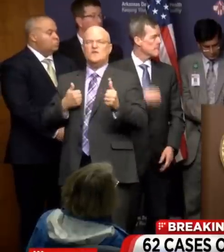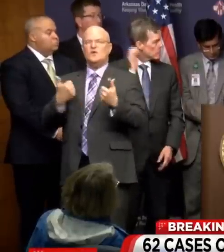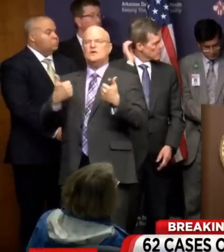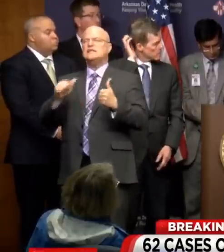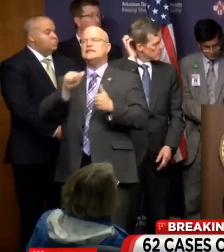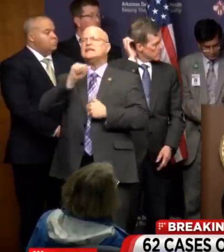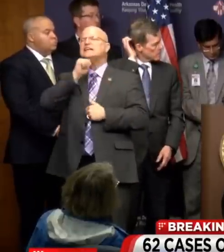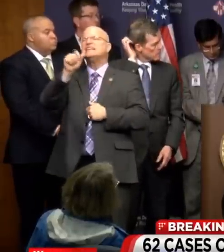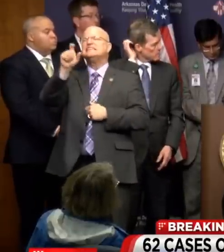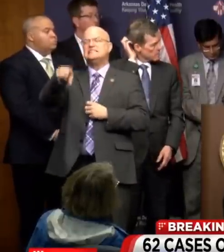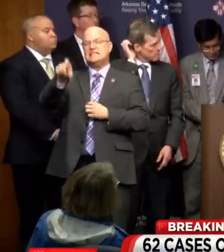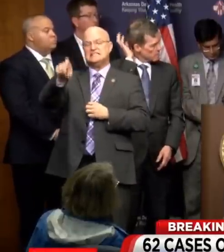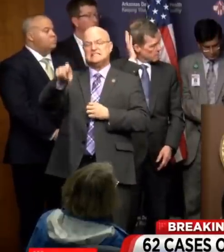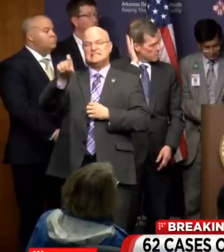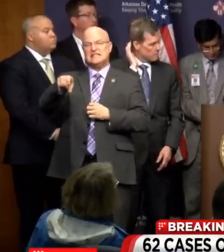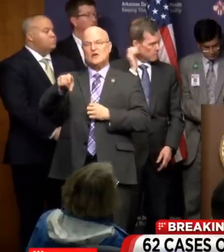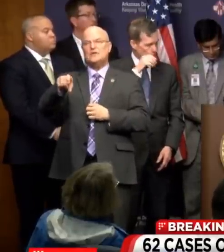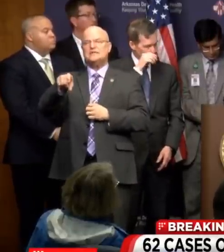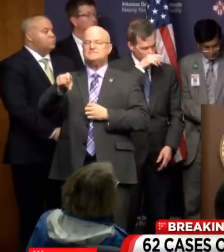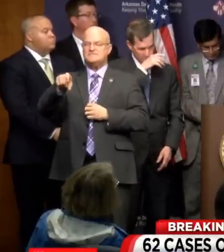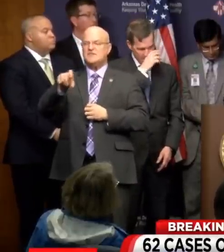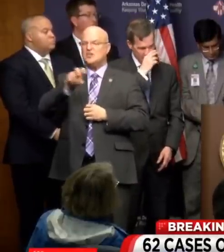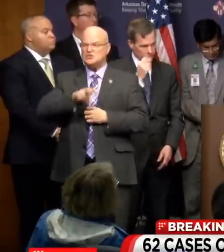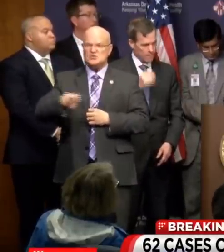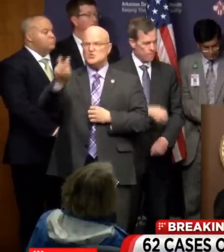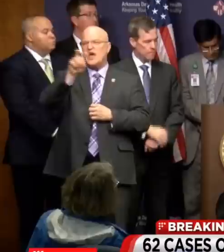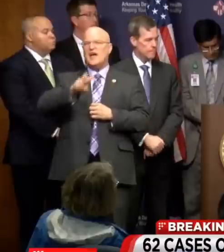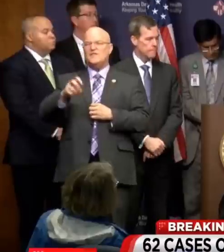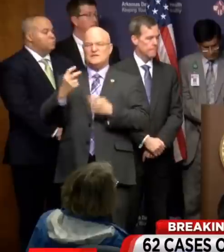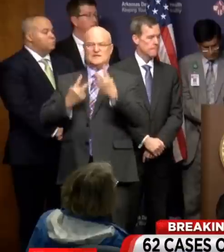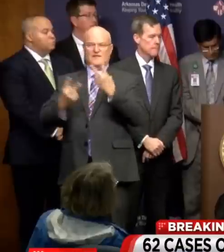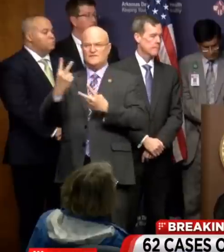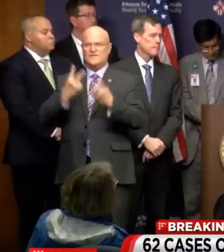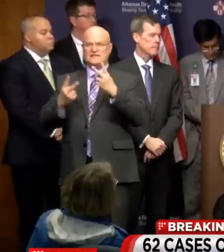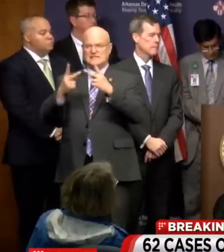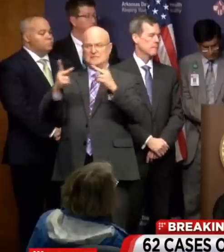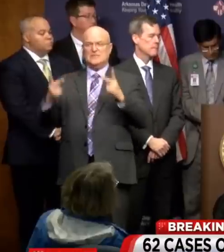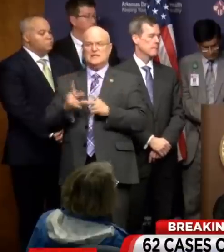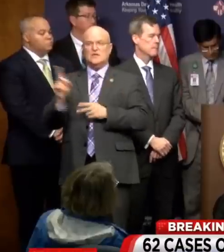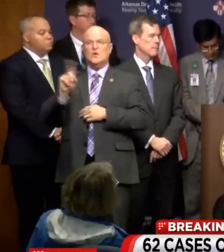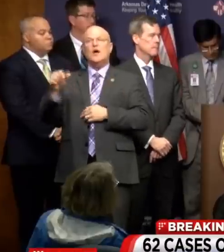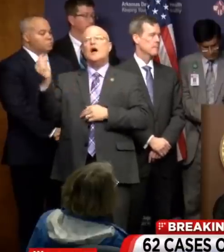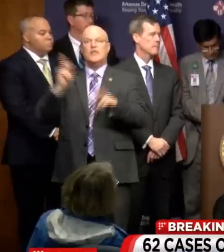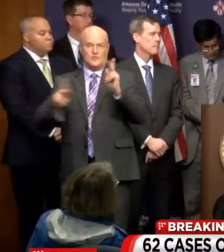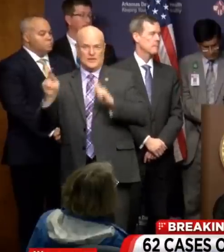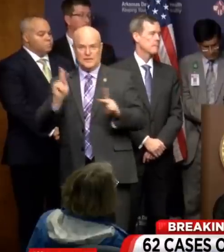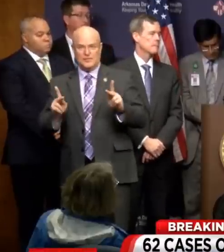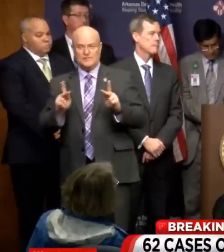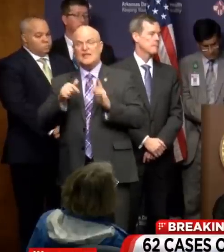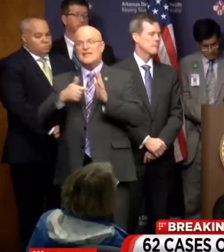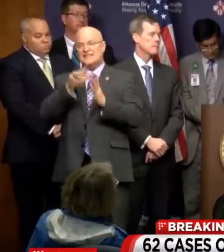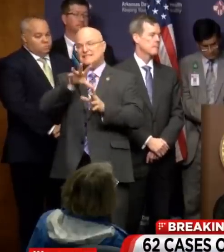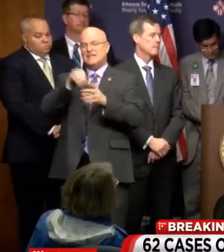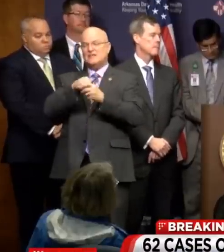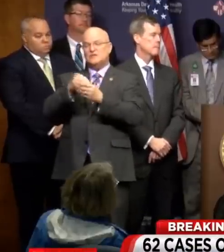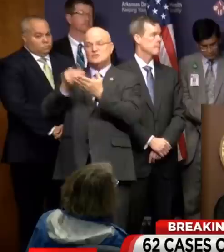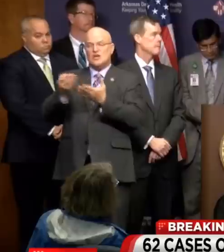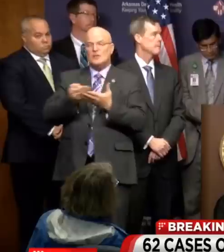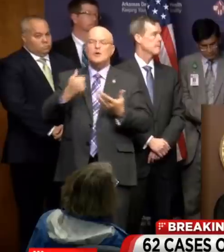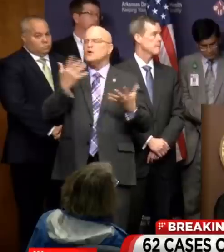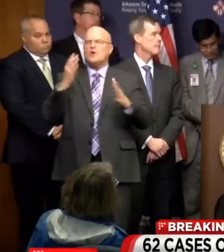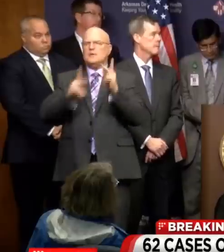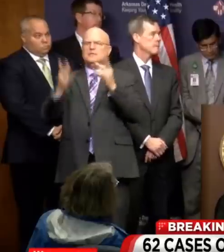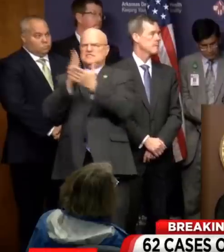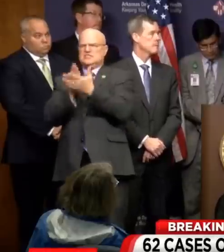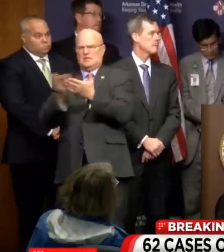any unnecessary travels and visits to places where there are other people. And this includes shopping. We don't want people